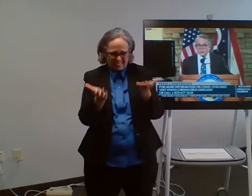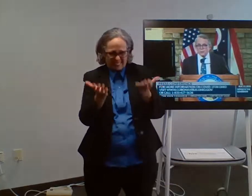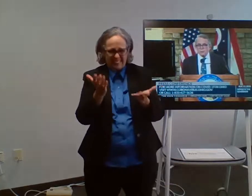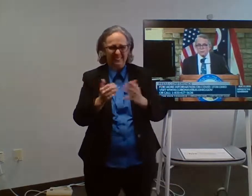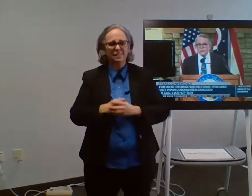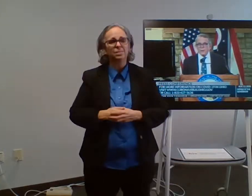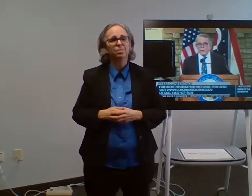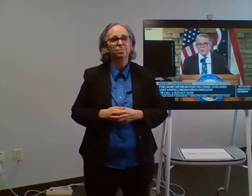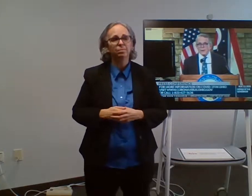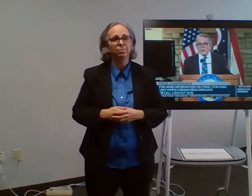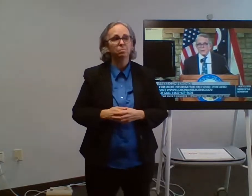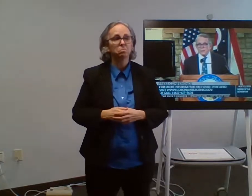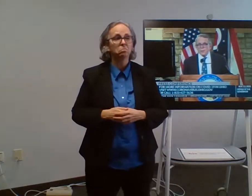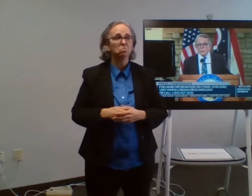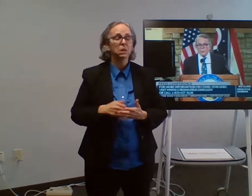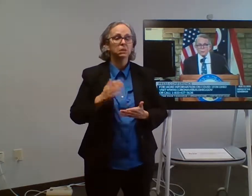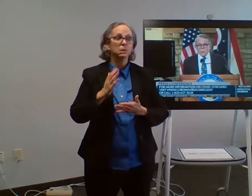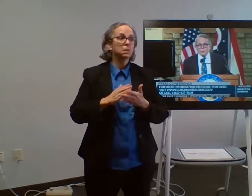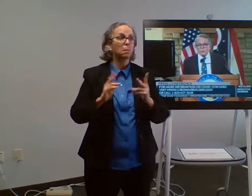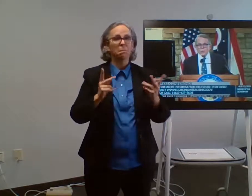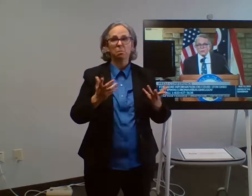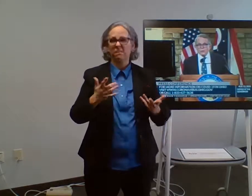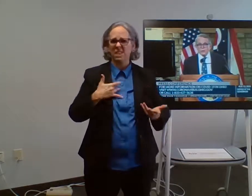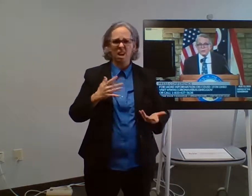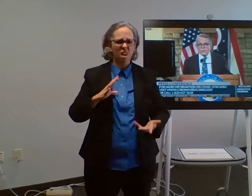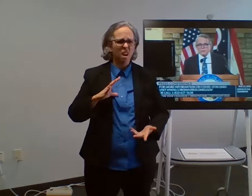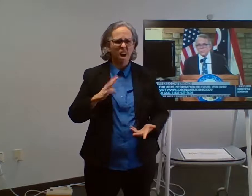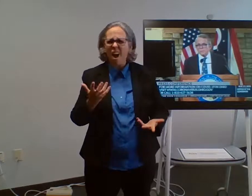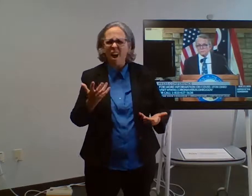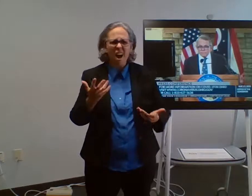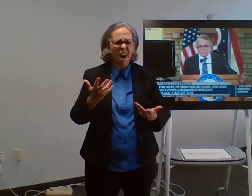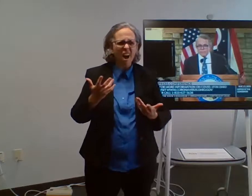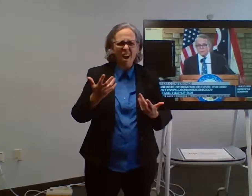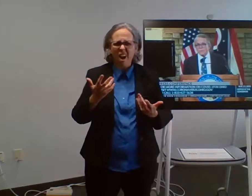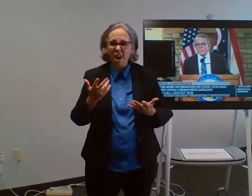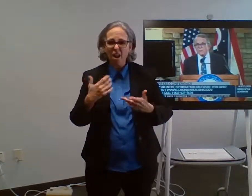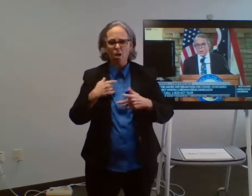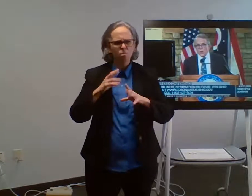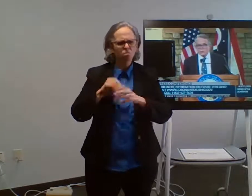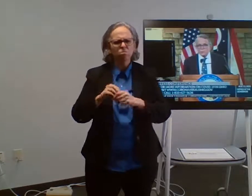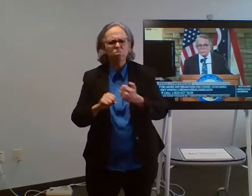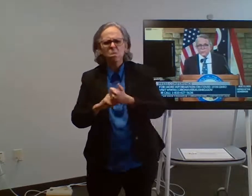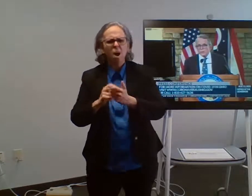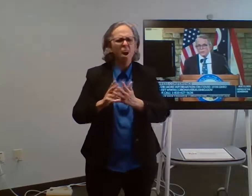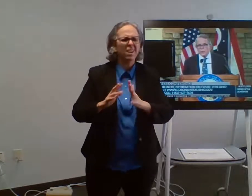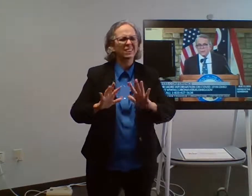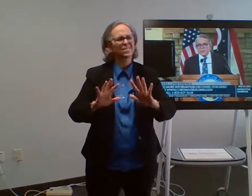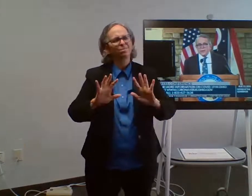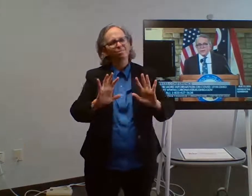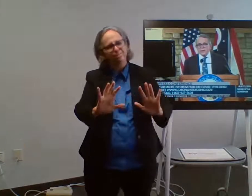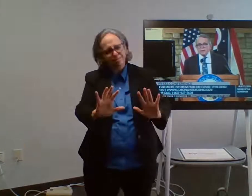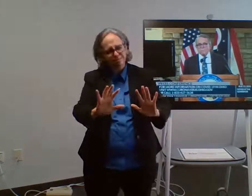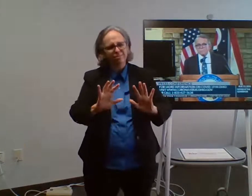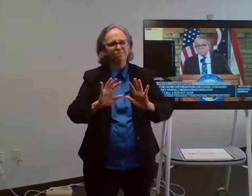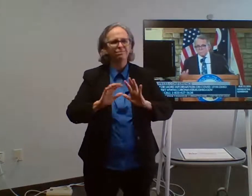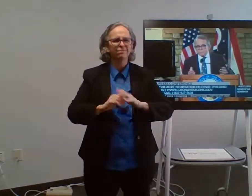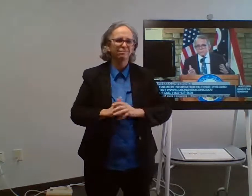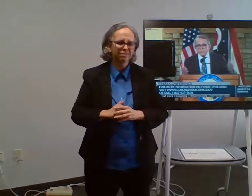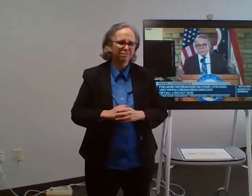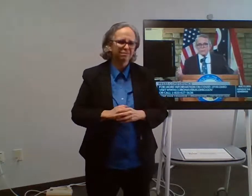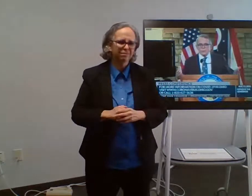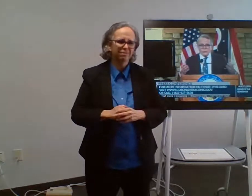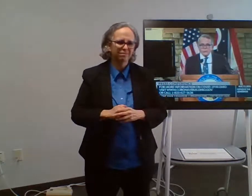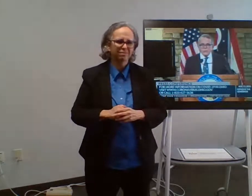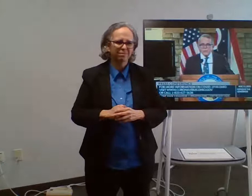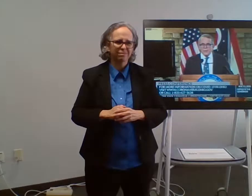disruptive for some people. But what we want to make sure is that the parents,